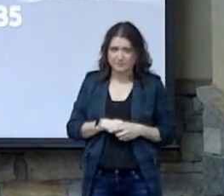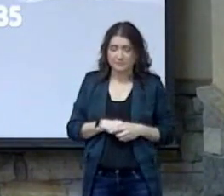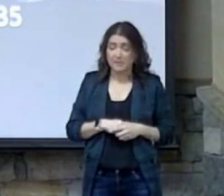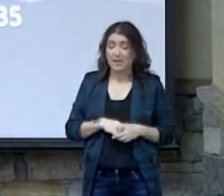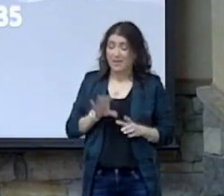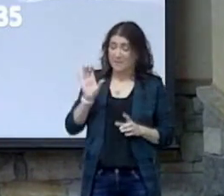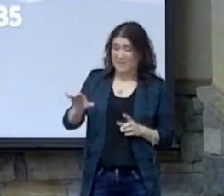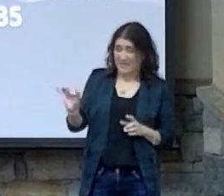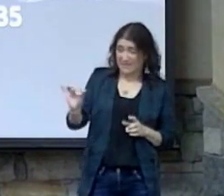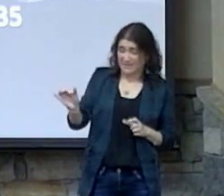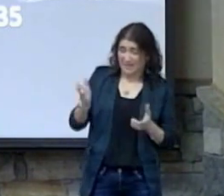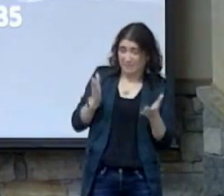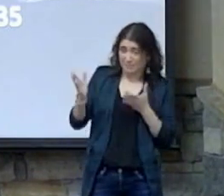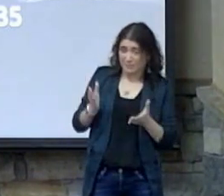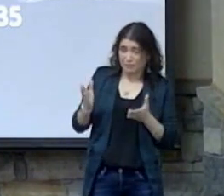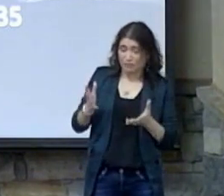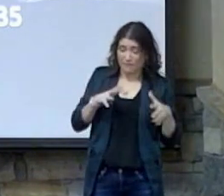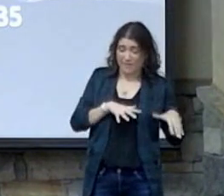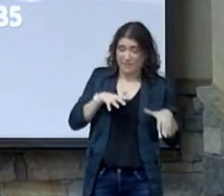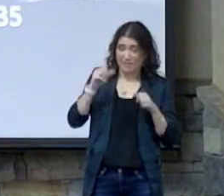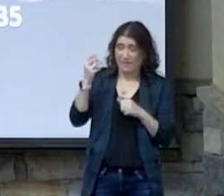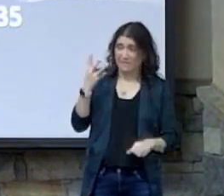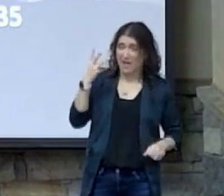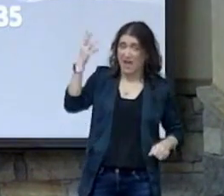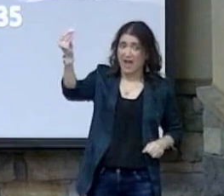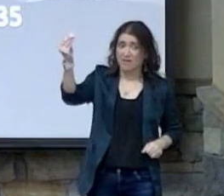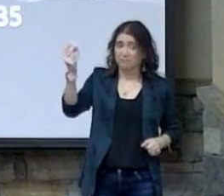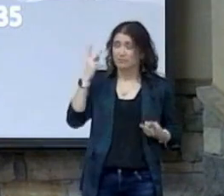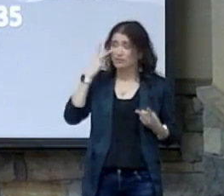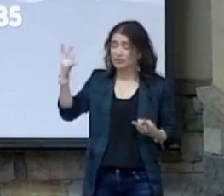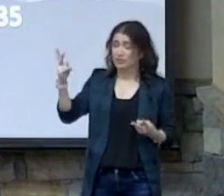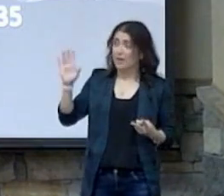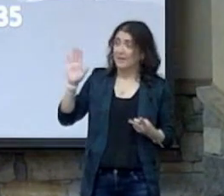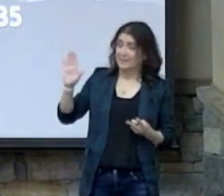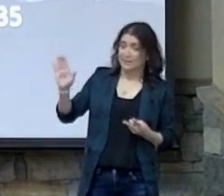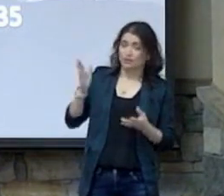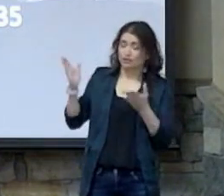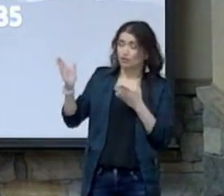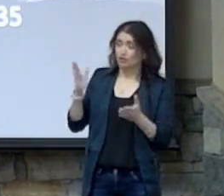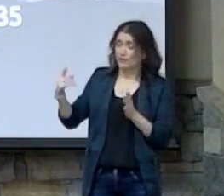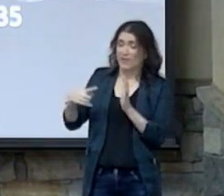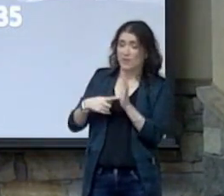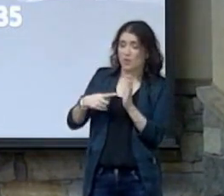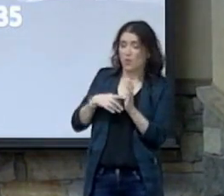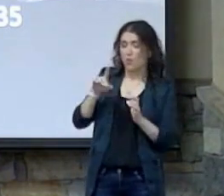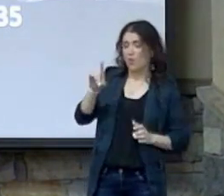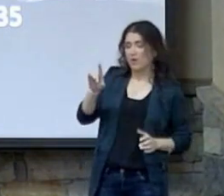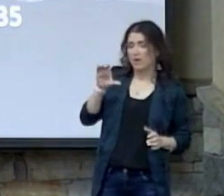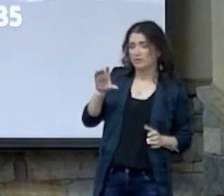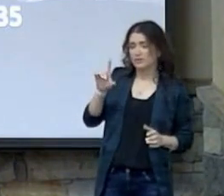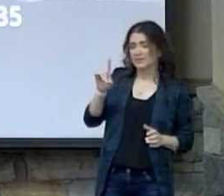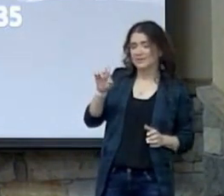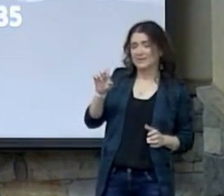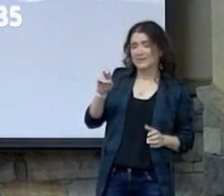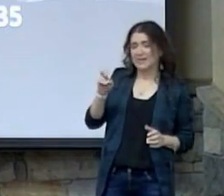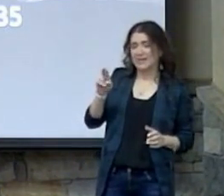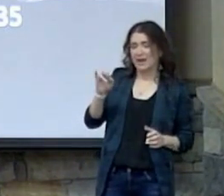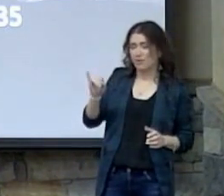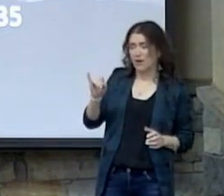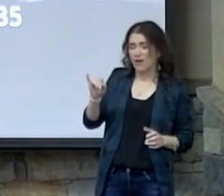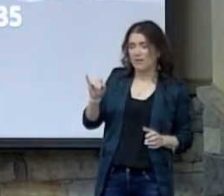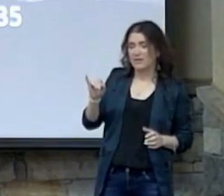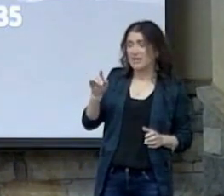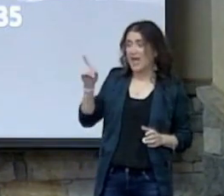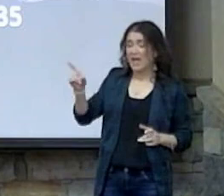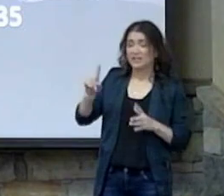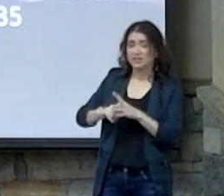that same servant went out, he found one of his fellow servants who owed him 100 denarii. And seizing him, he began